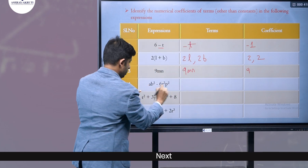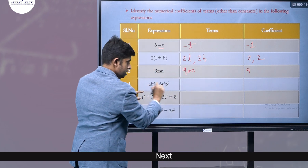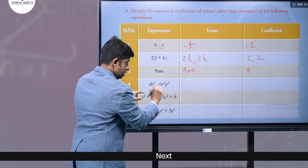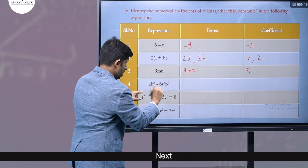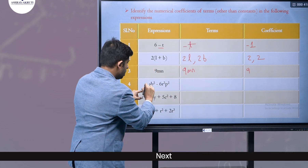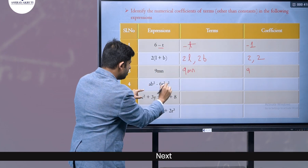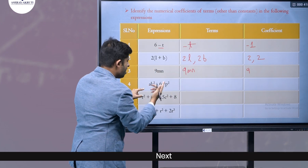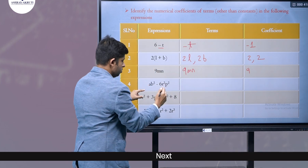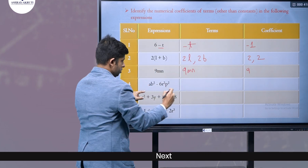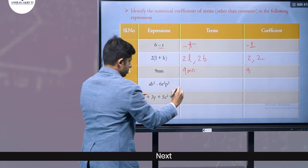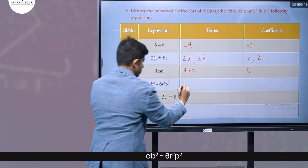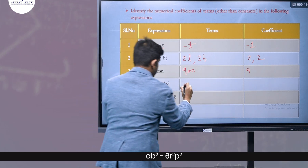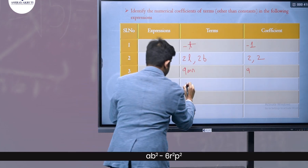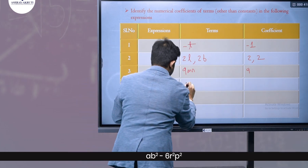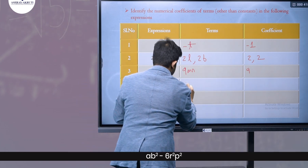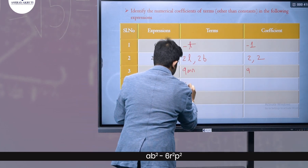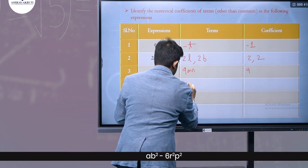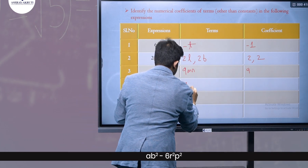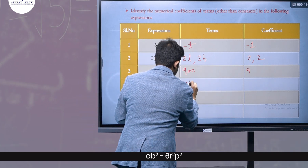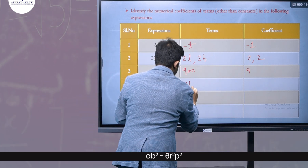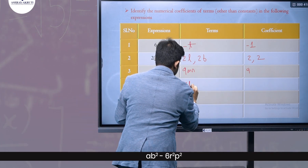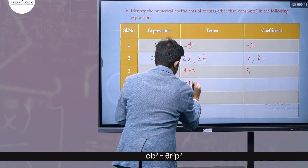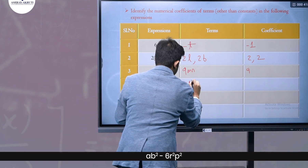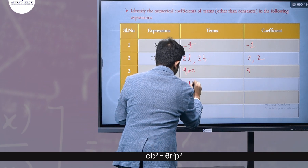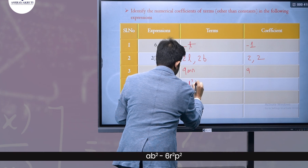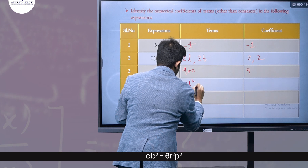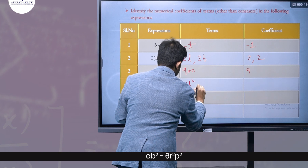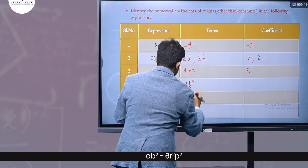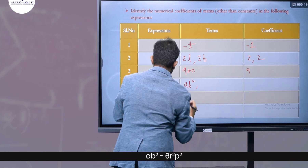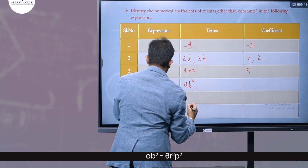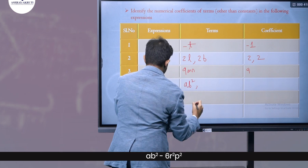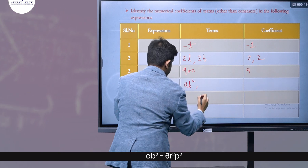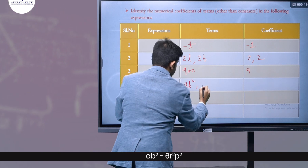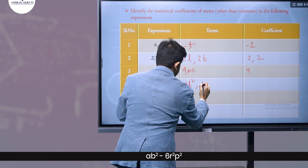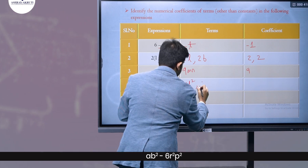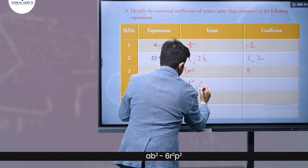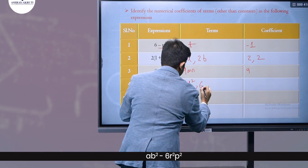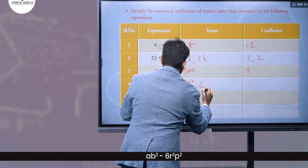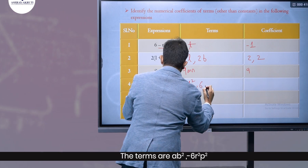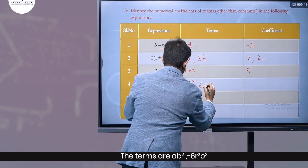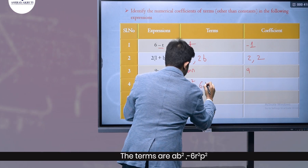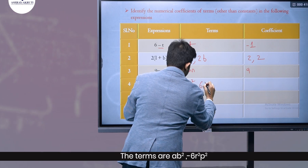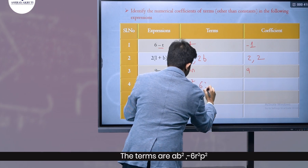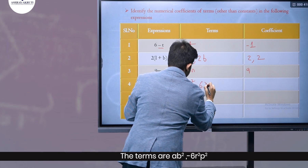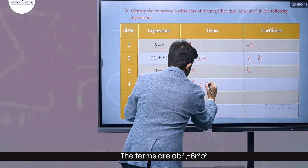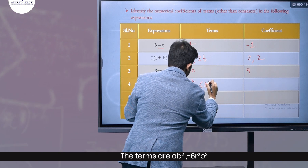Next, AB square minus 6R square P square. The terms are AB